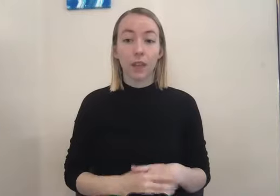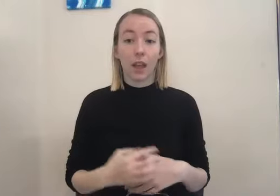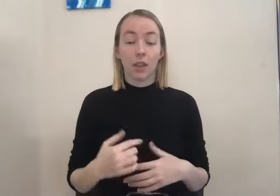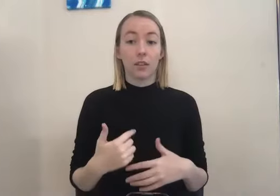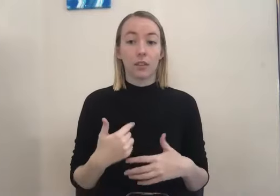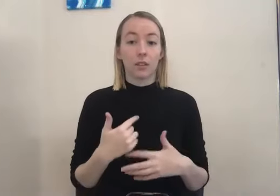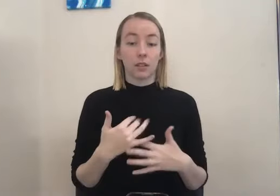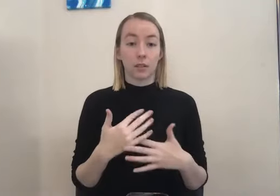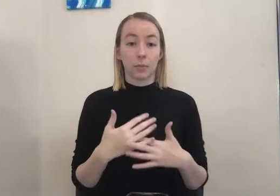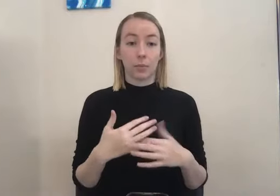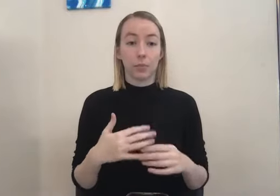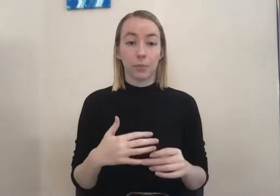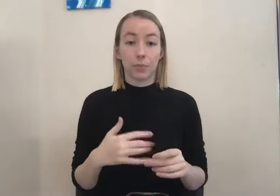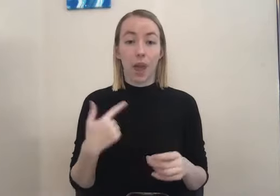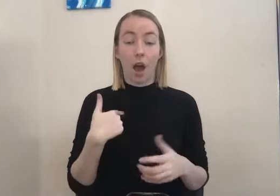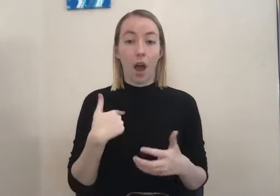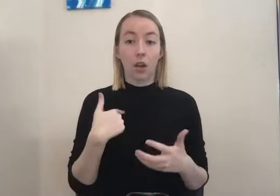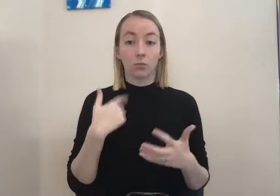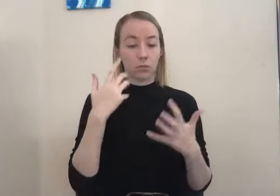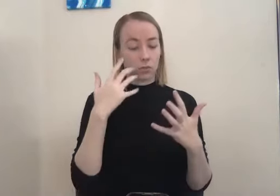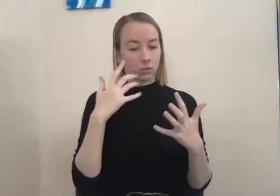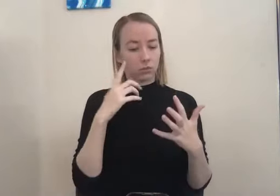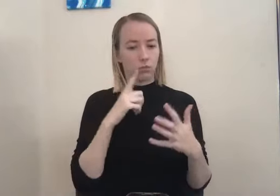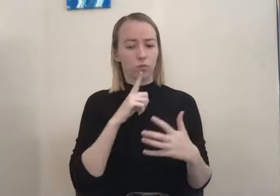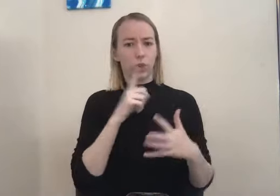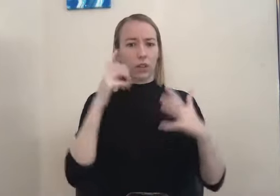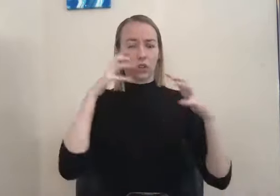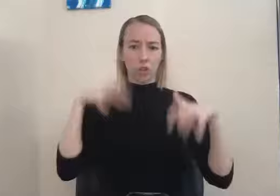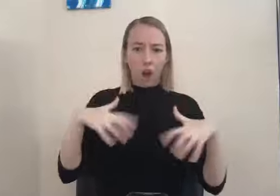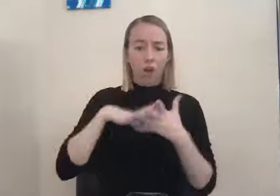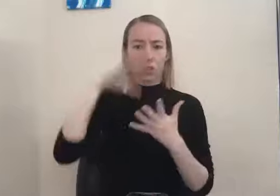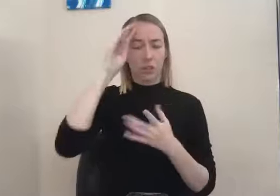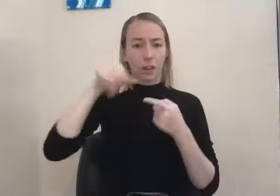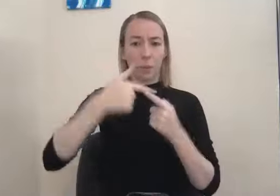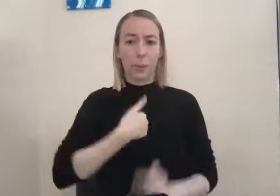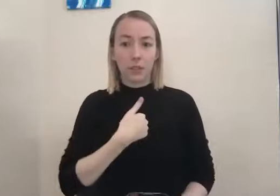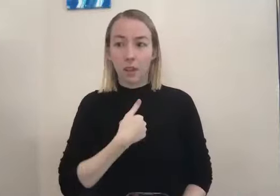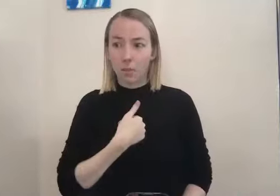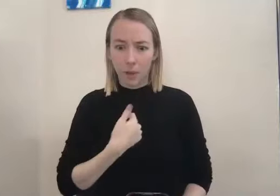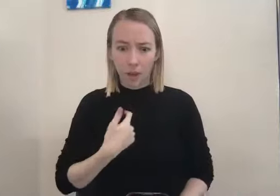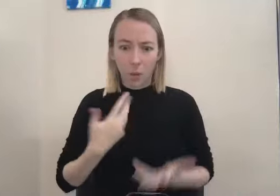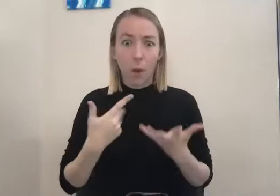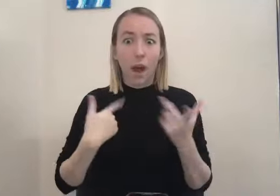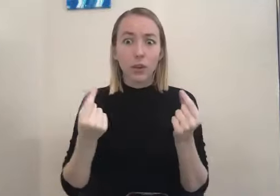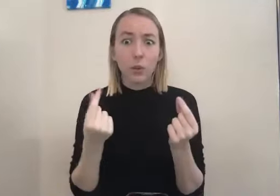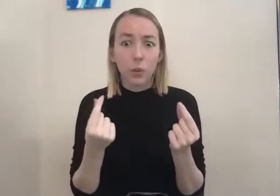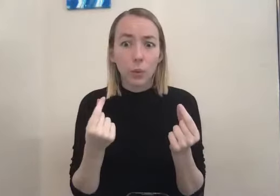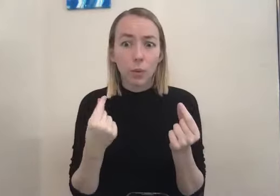first spiritual awakening I'd say I'd have, because I was always telling my daughter how to manage her life and how to take care of her kids, because I didn't want